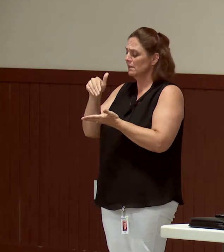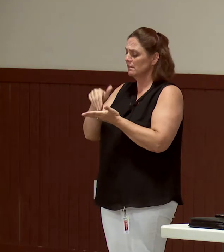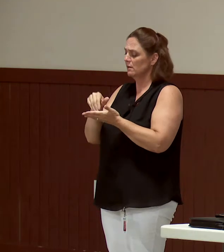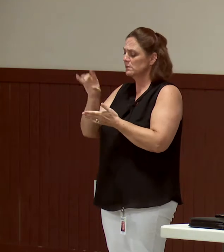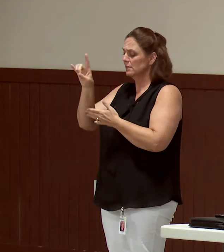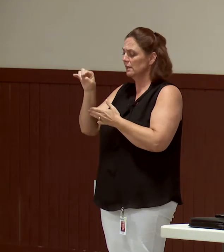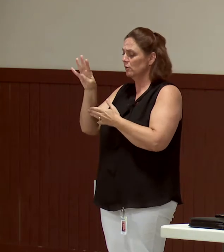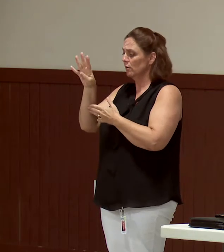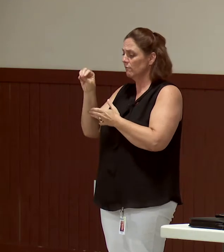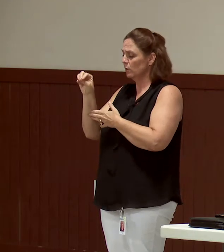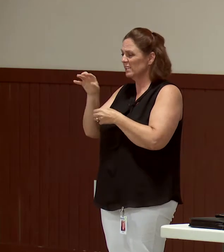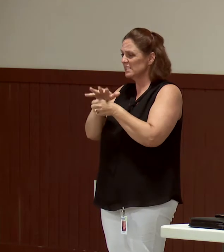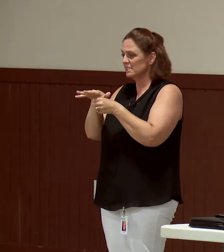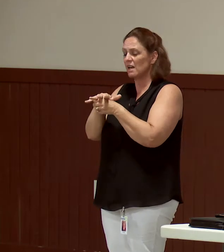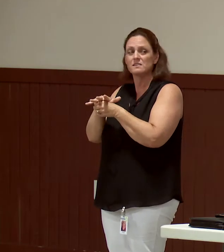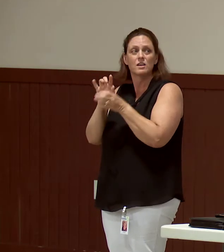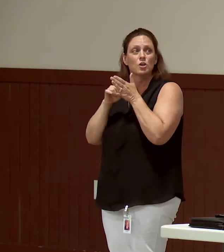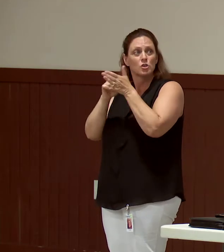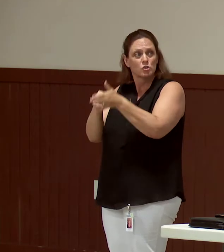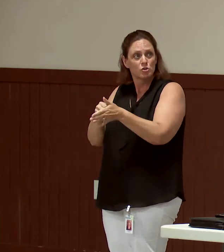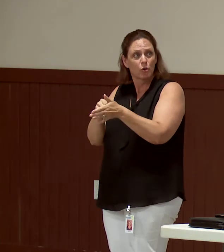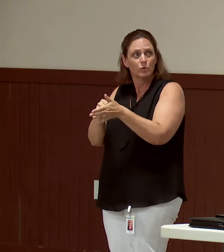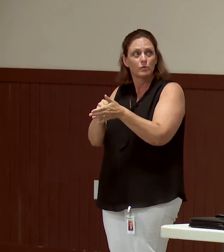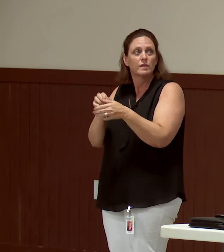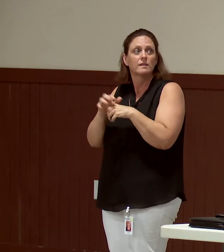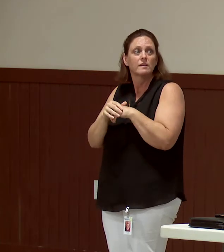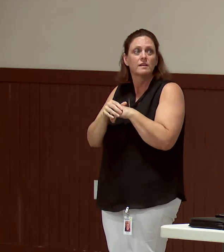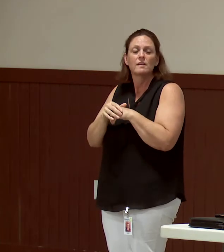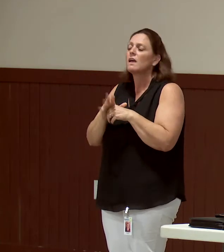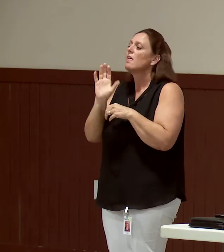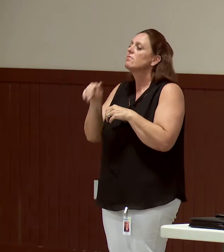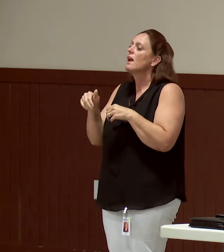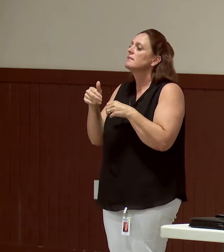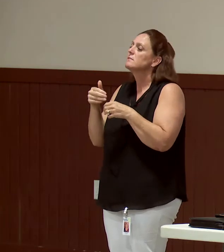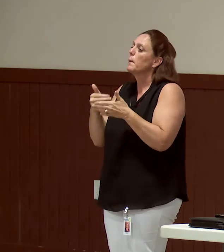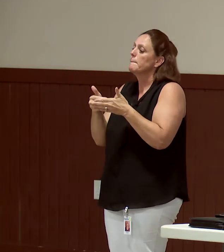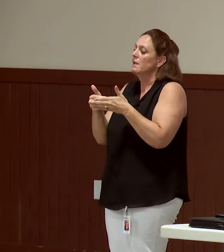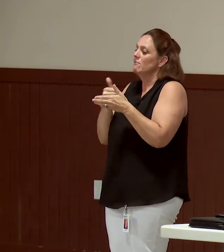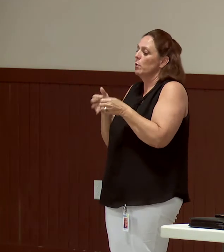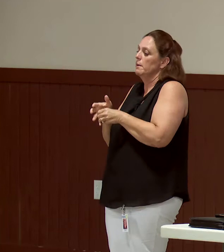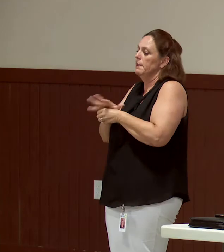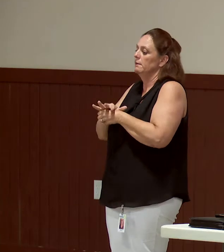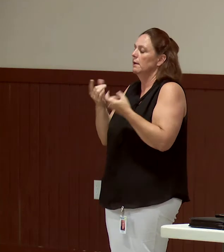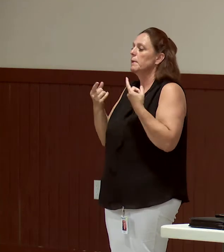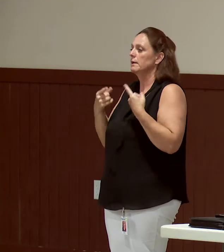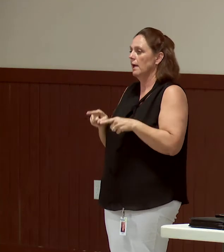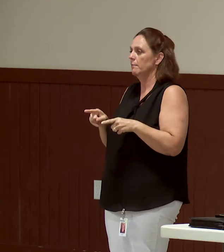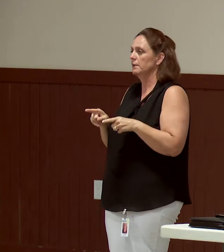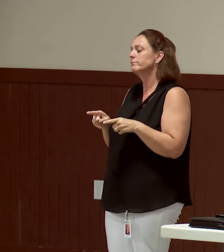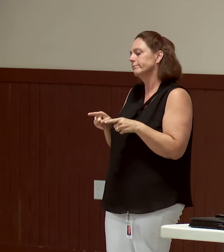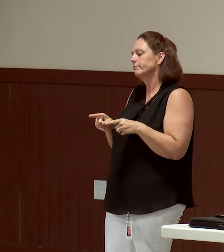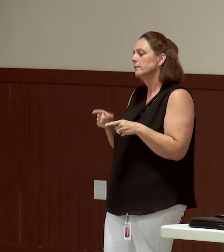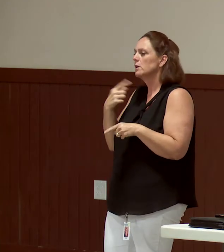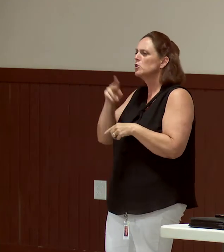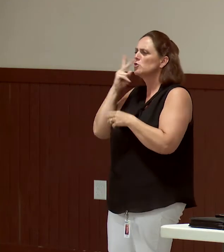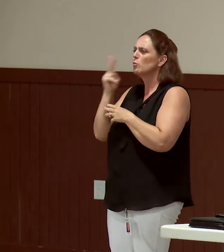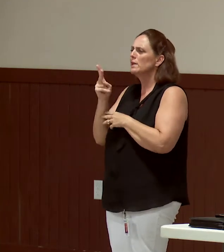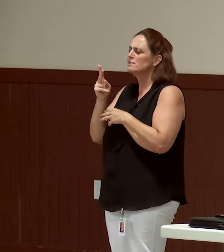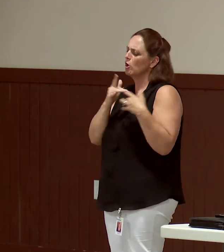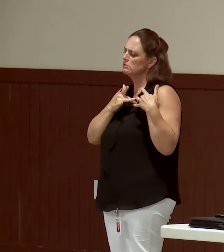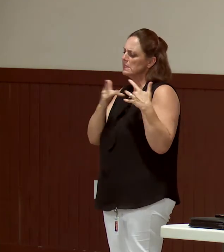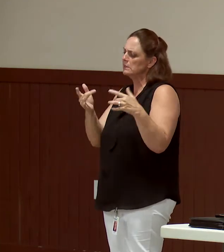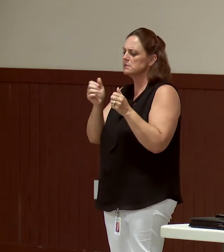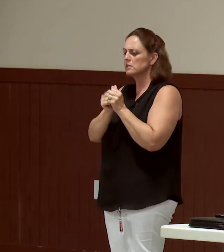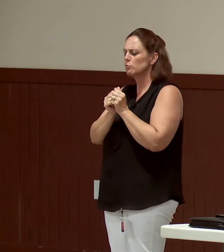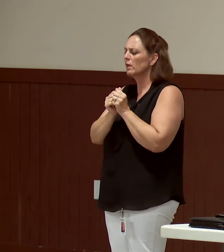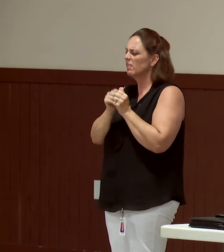14,840 slots shown there, that's the gap in services that existed prior to the pandemic. So we already had a pretty hefty gap to